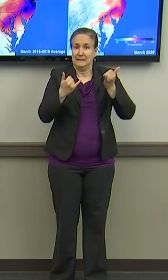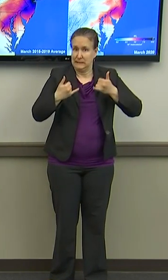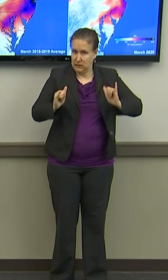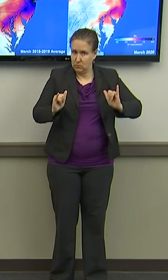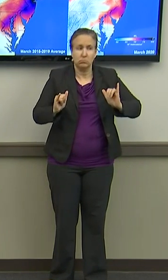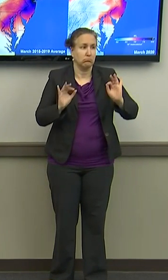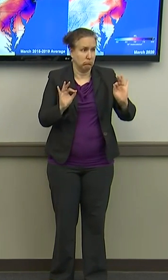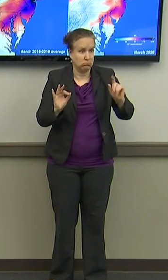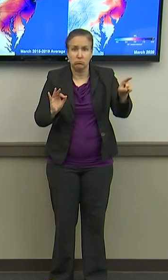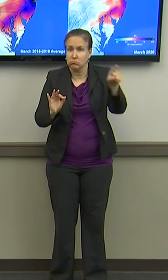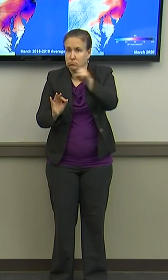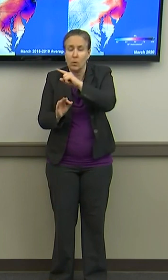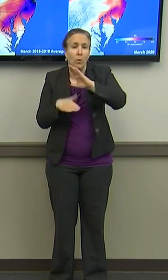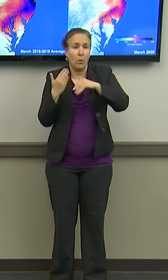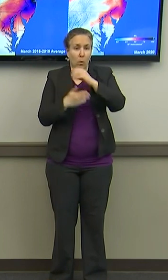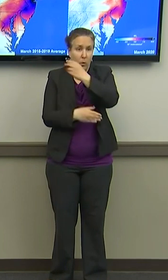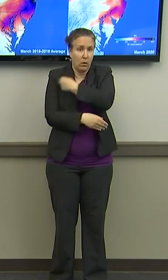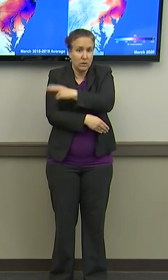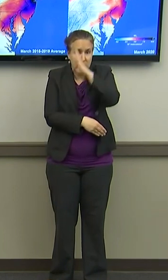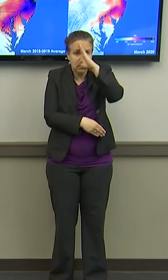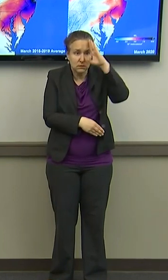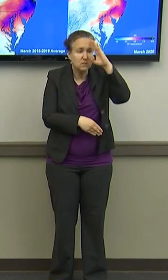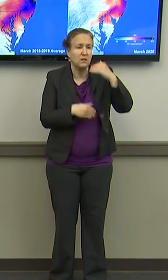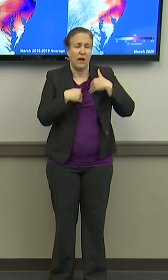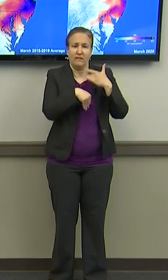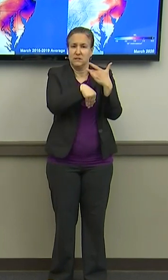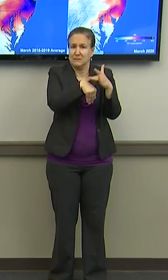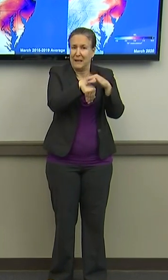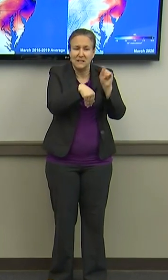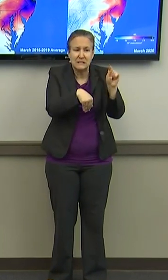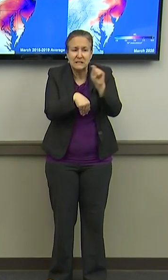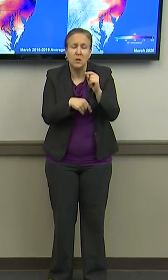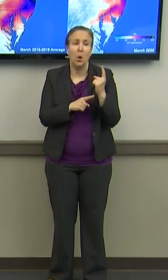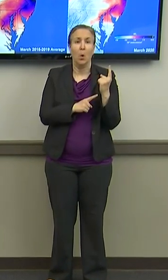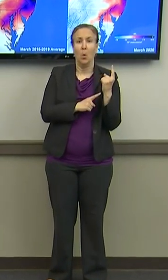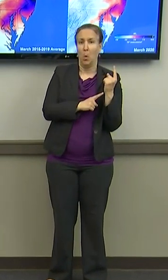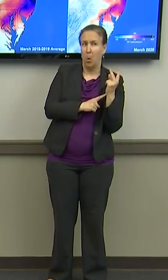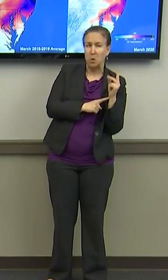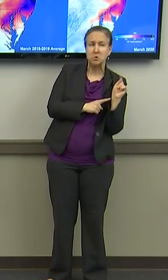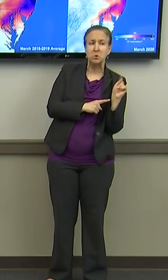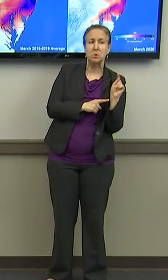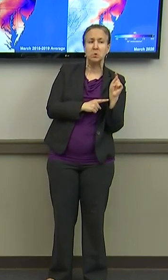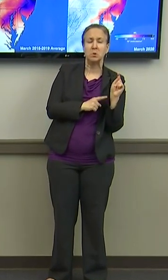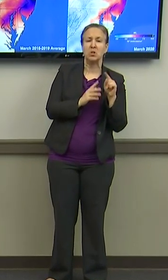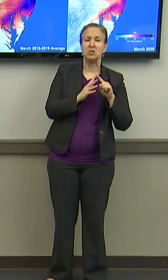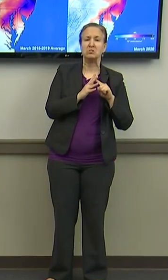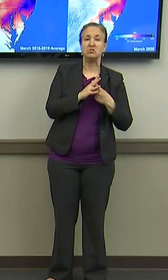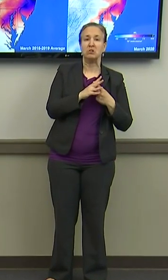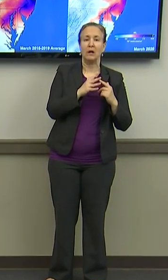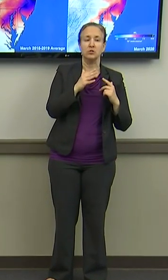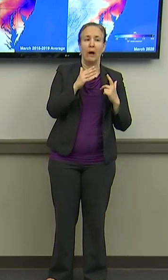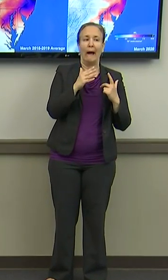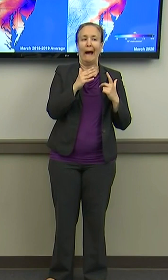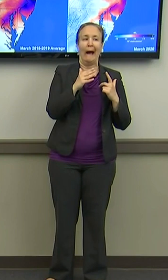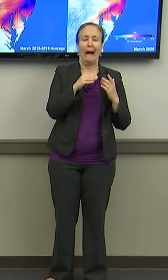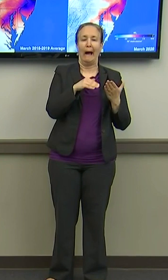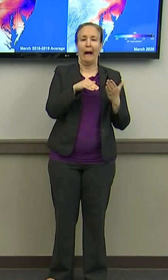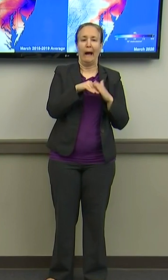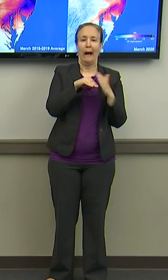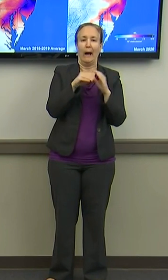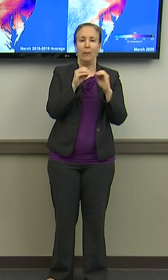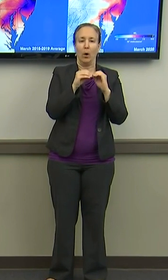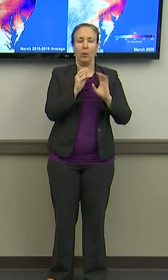hospitals do have space. 1 or 2 are starting to get a little bit of an increase in